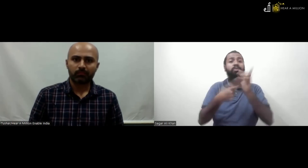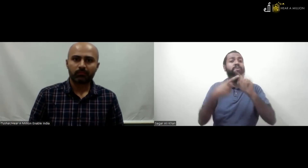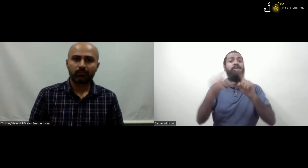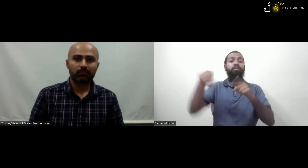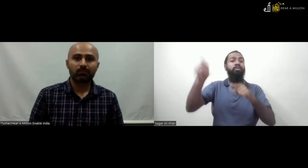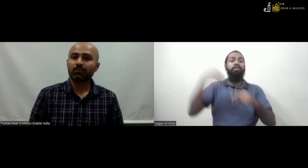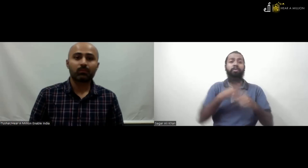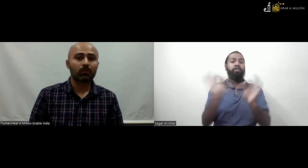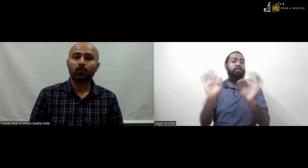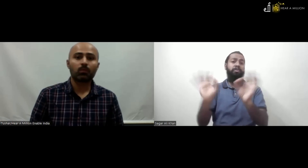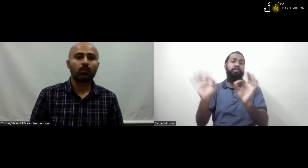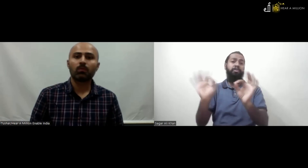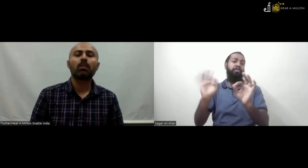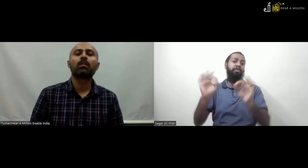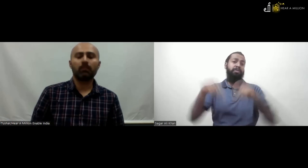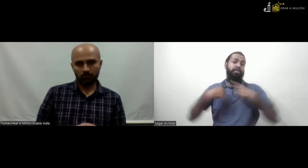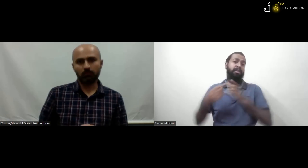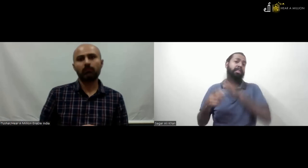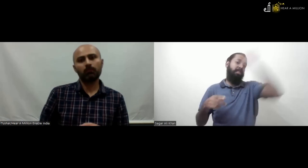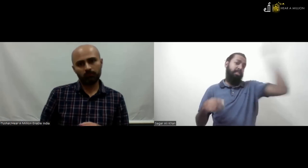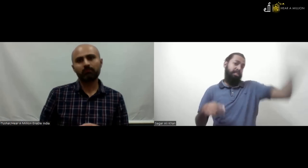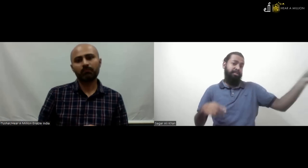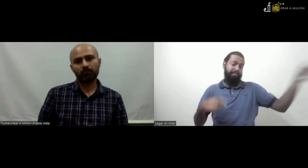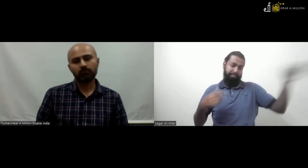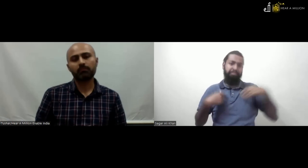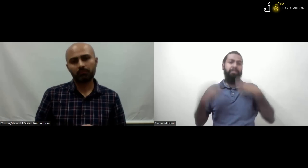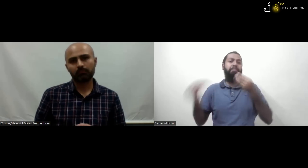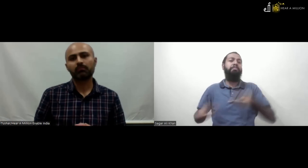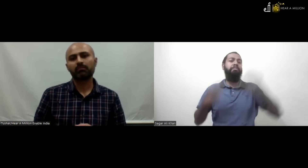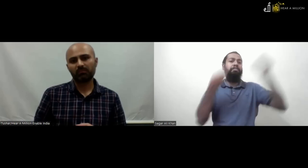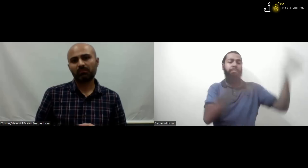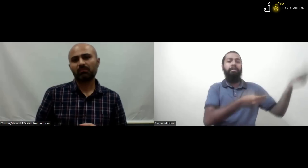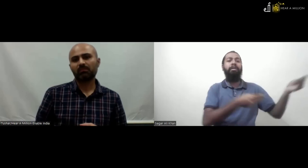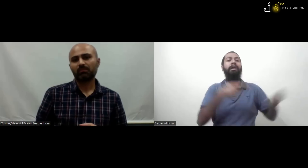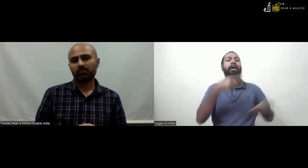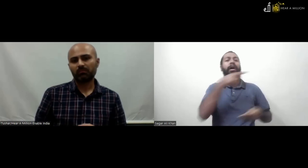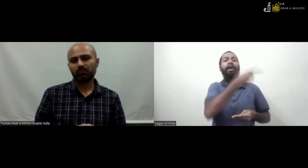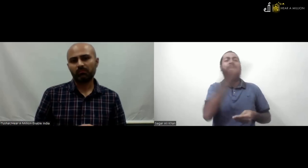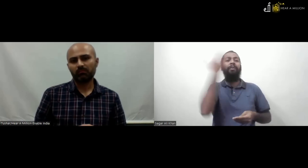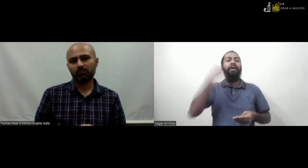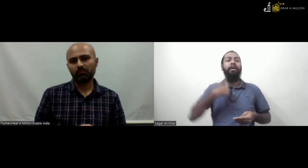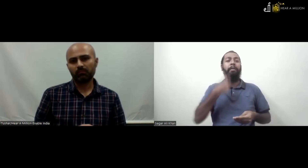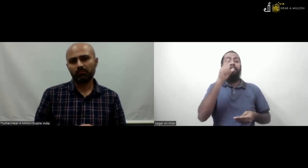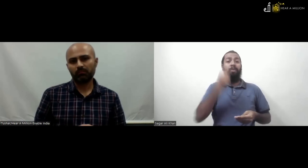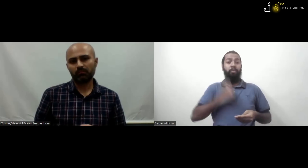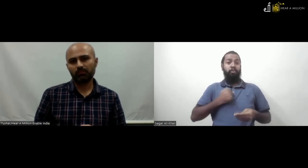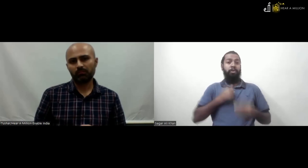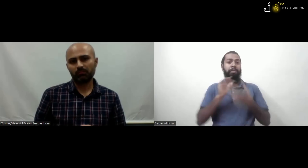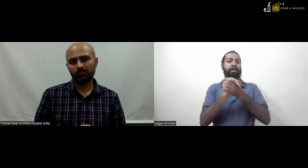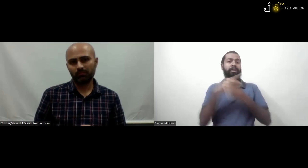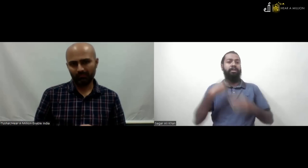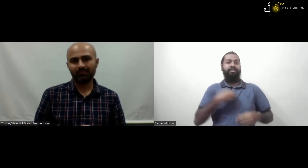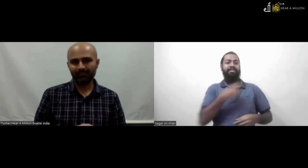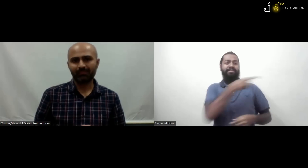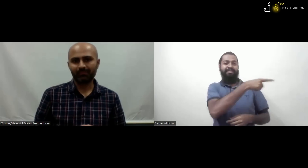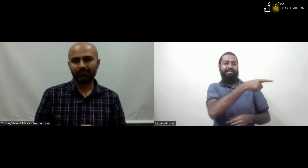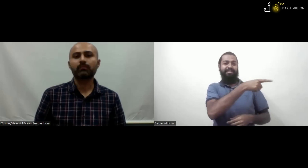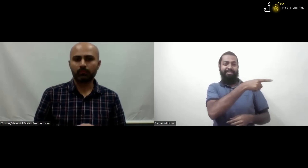texting with them. And the RTO actually, did not tell me, but I myself went to the medical